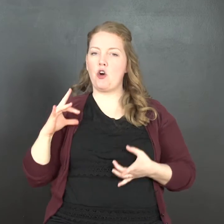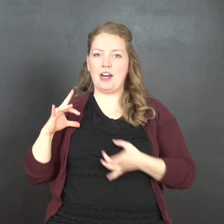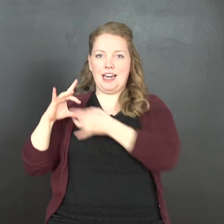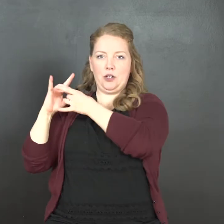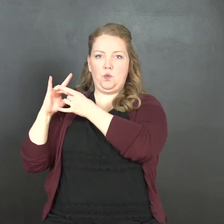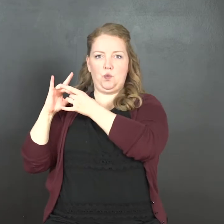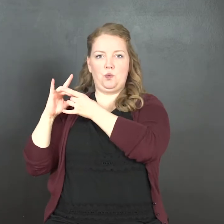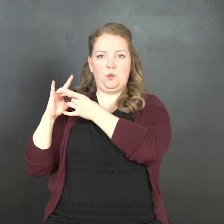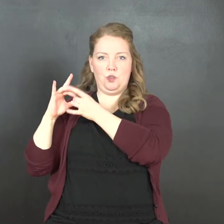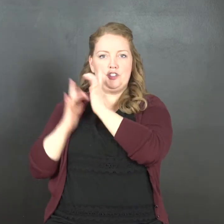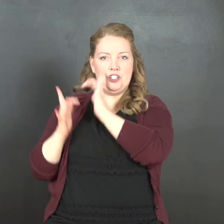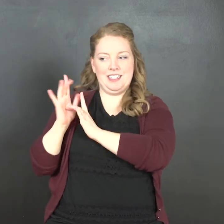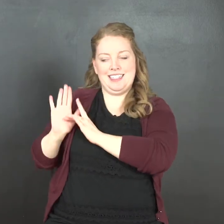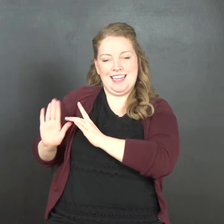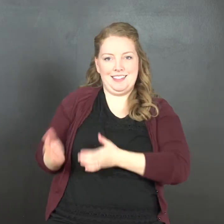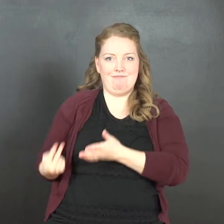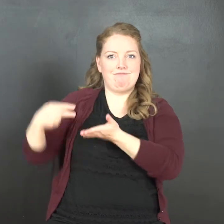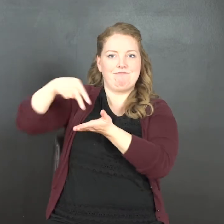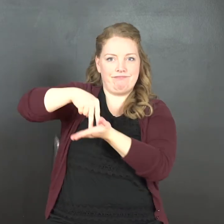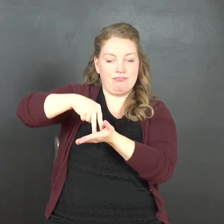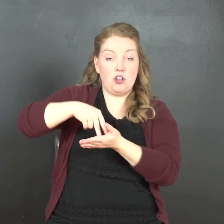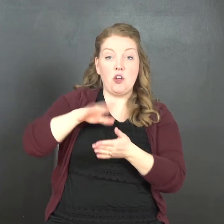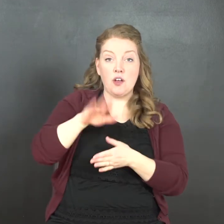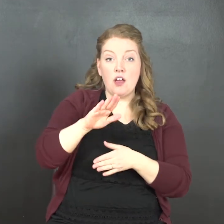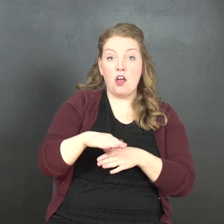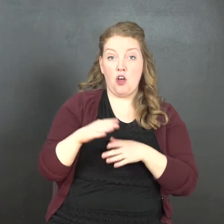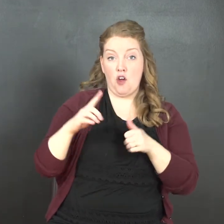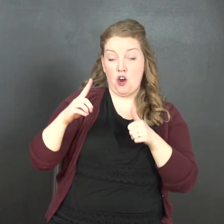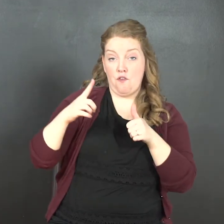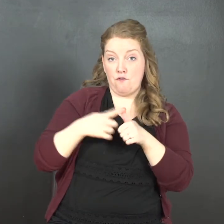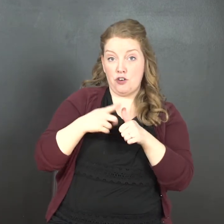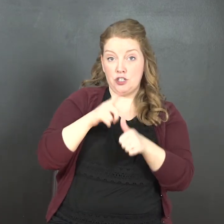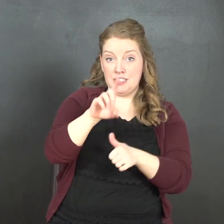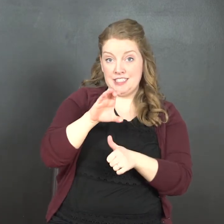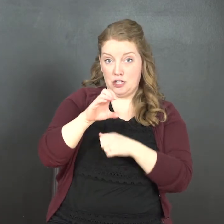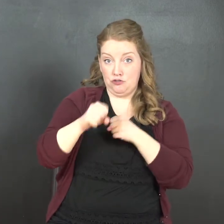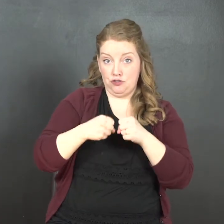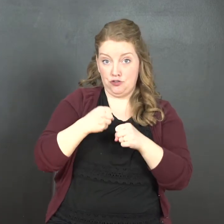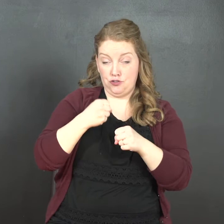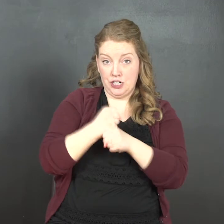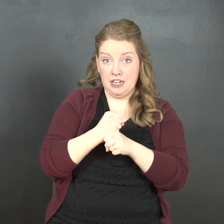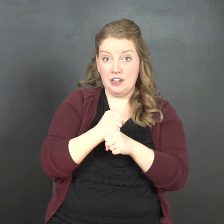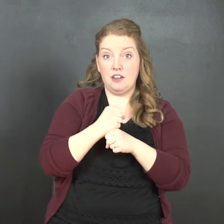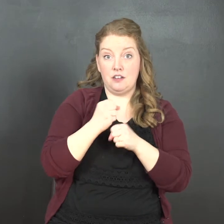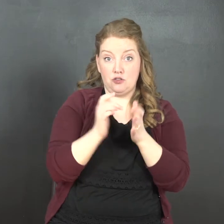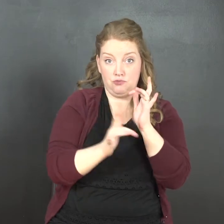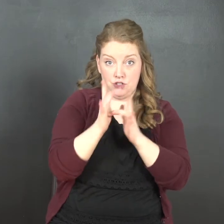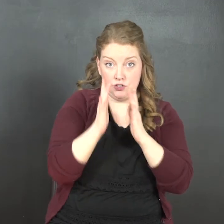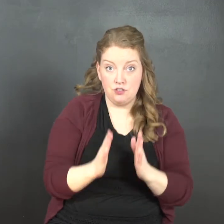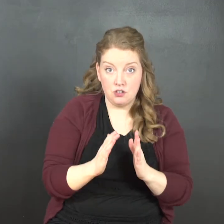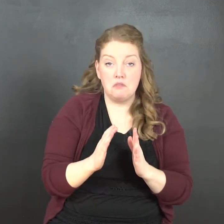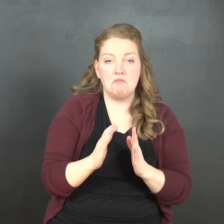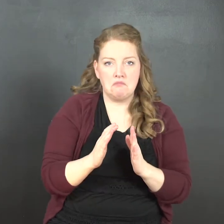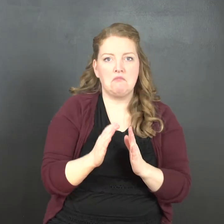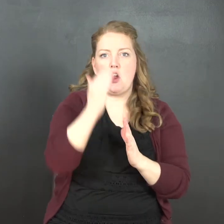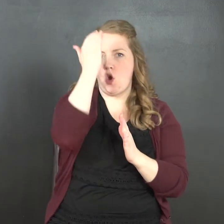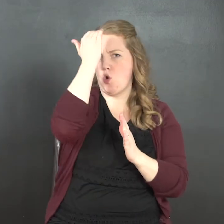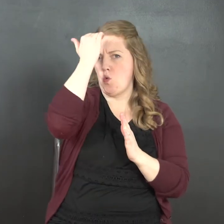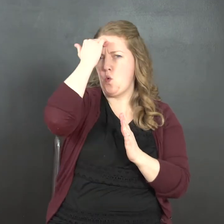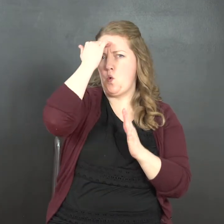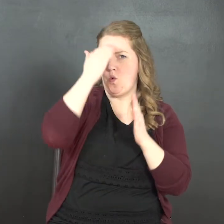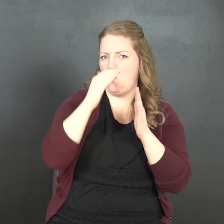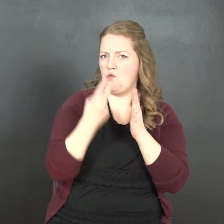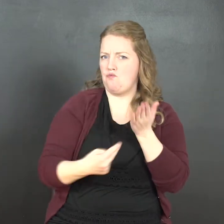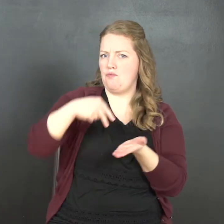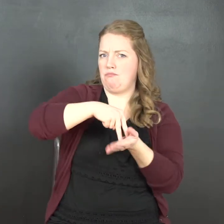this. They understood the significance of this, and they talked about it very often. In fact, so important, so